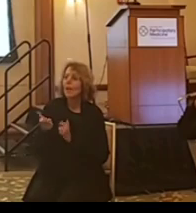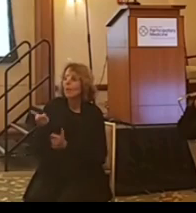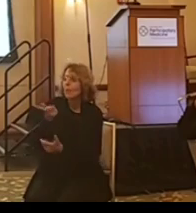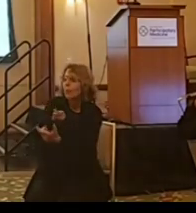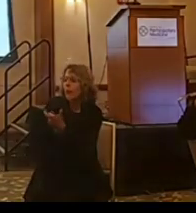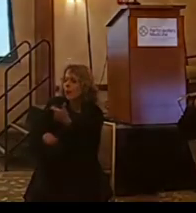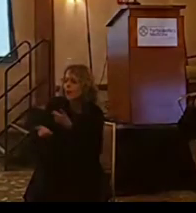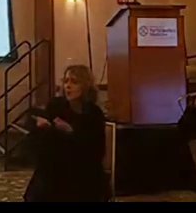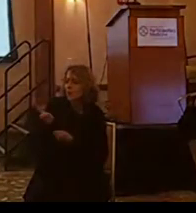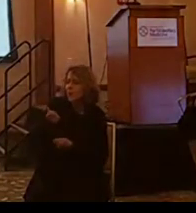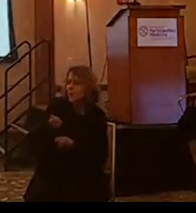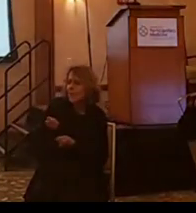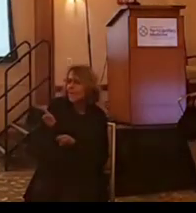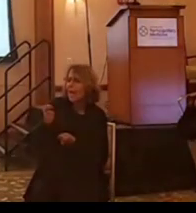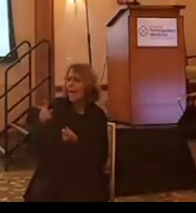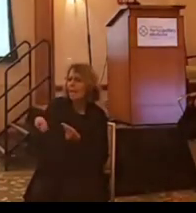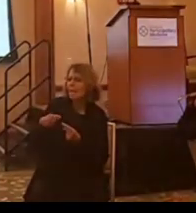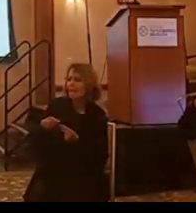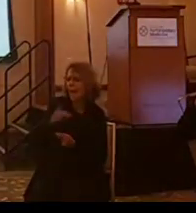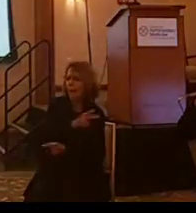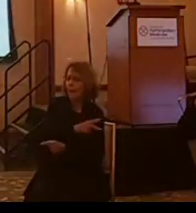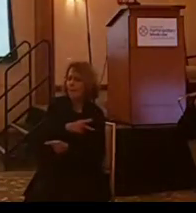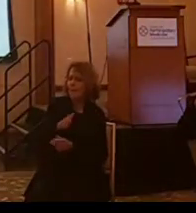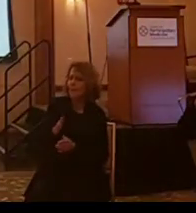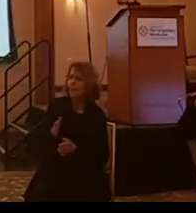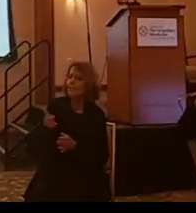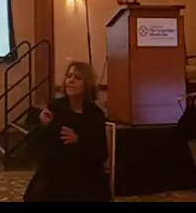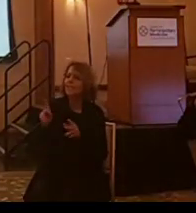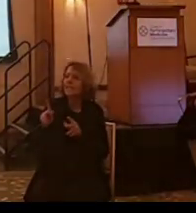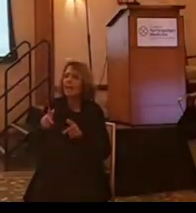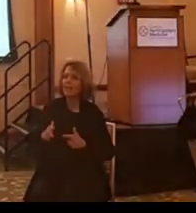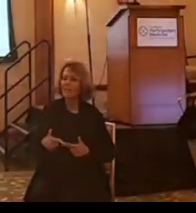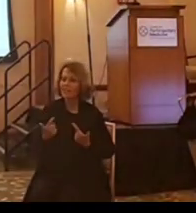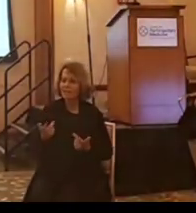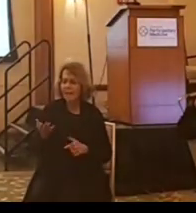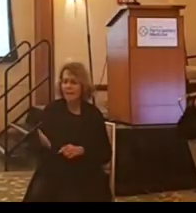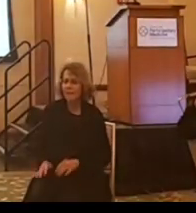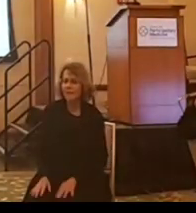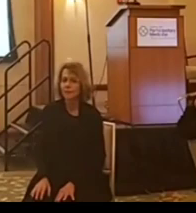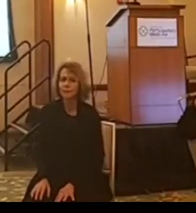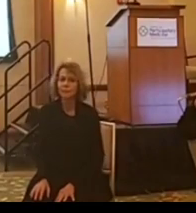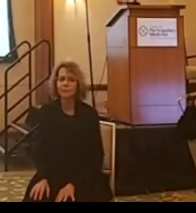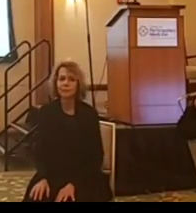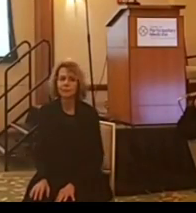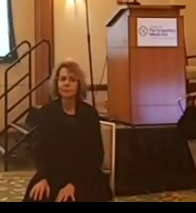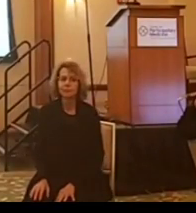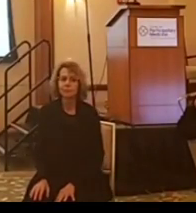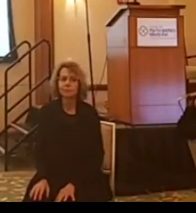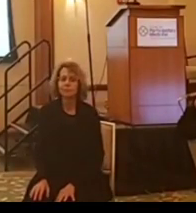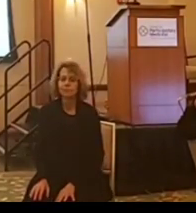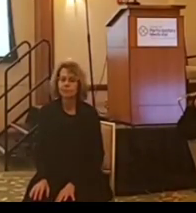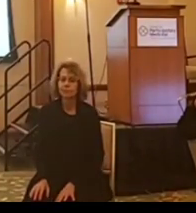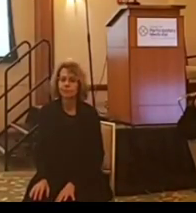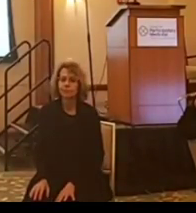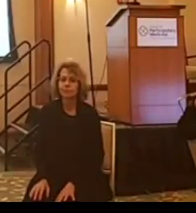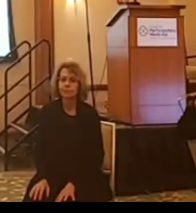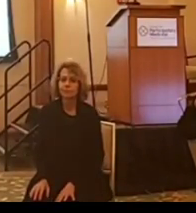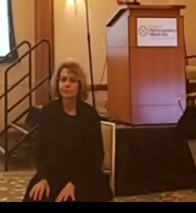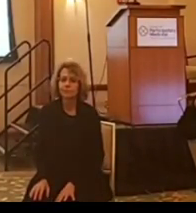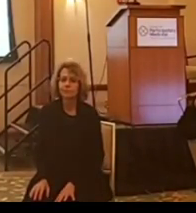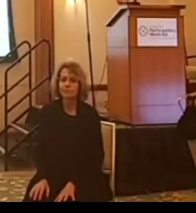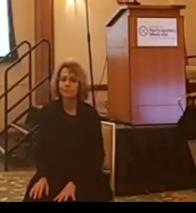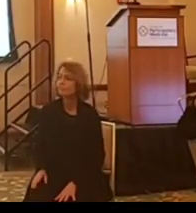become part of the conversation. And one of the most powerful innovations that it has done is that it has all of